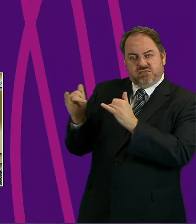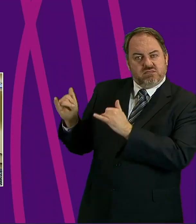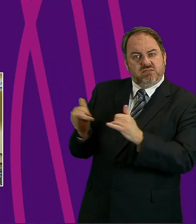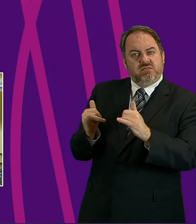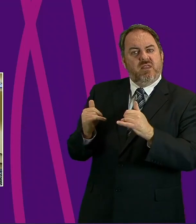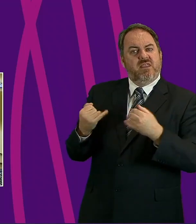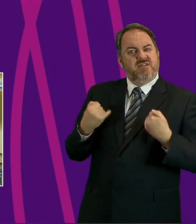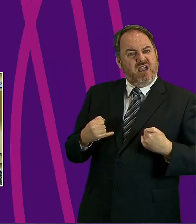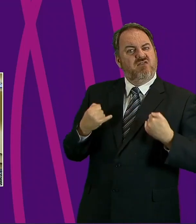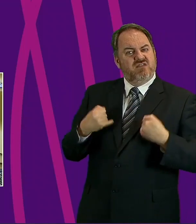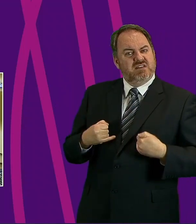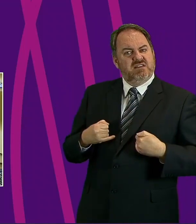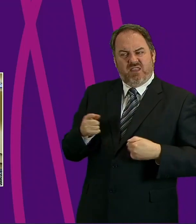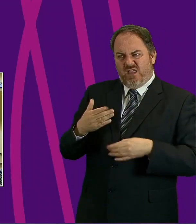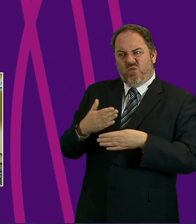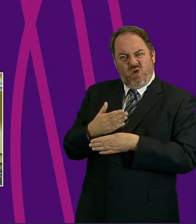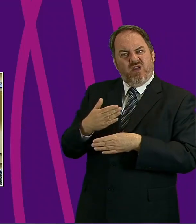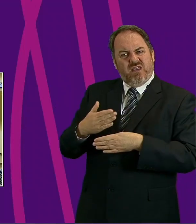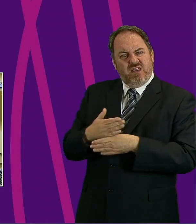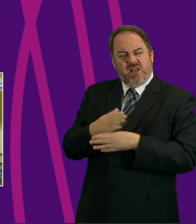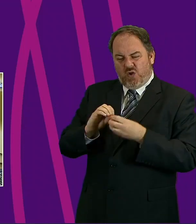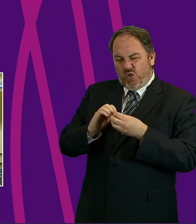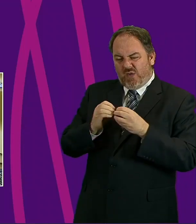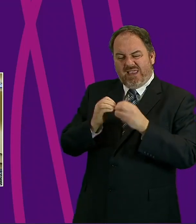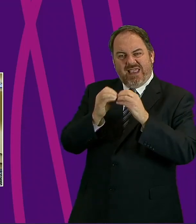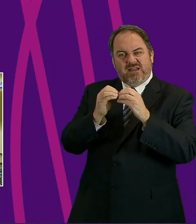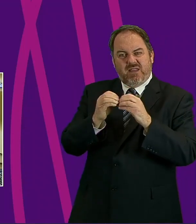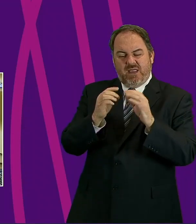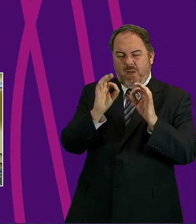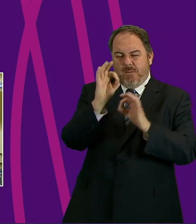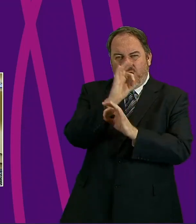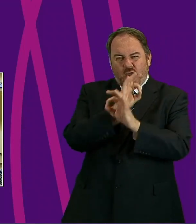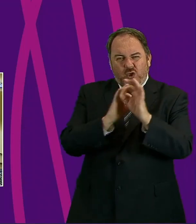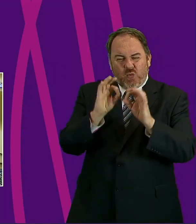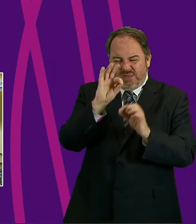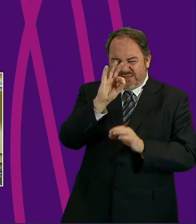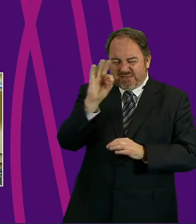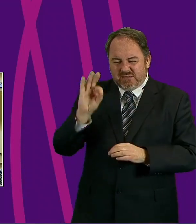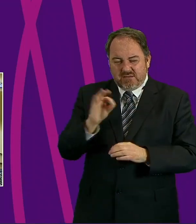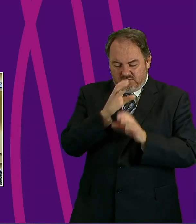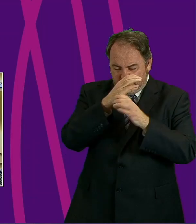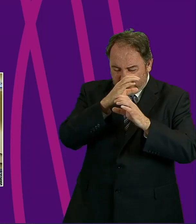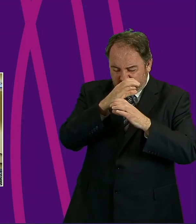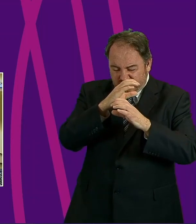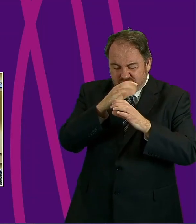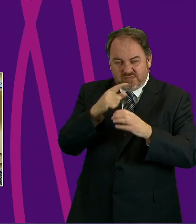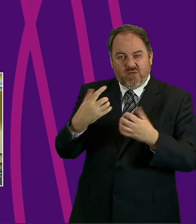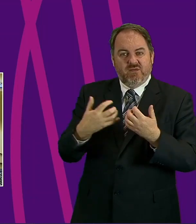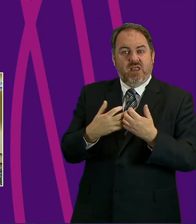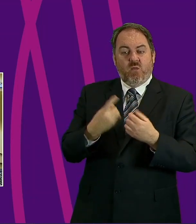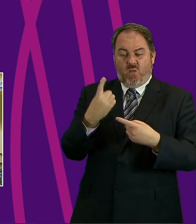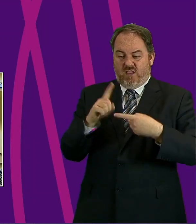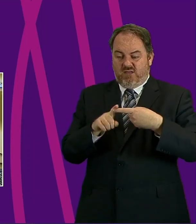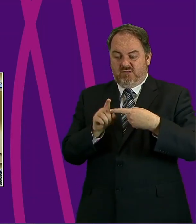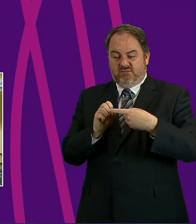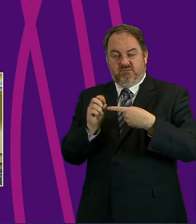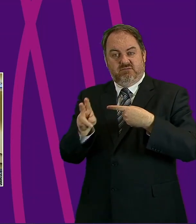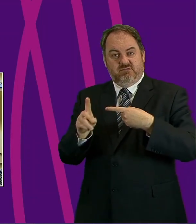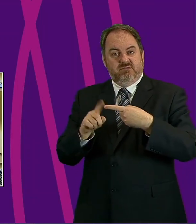they're doing work on the molecular sequencing of the strains of this virus in Scotland. And one of those strains they're looking at is the